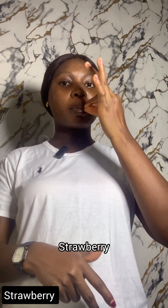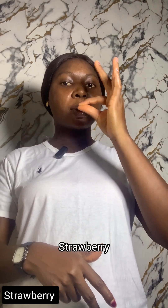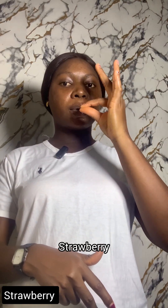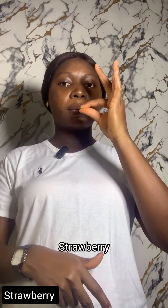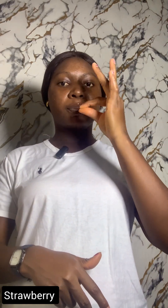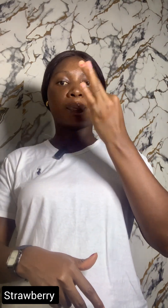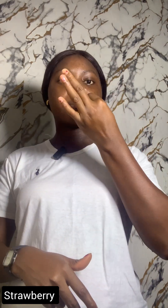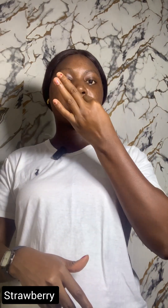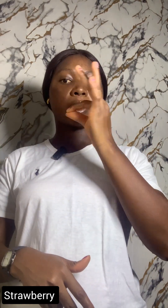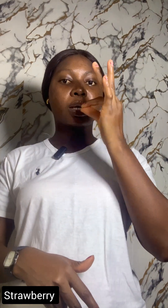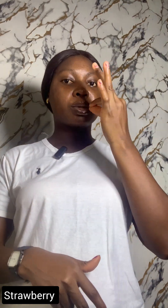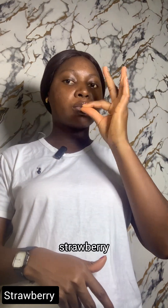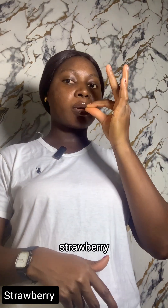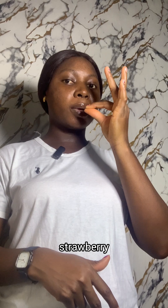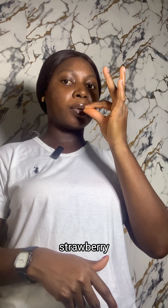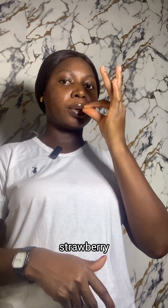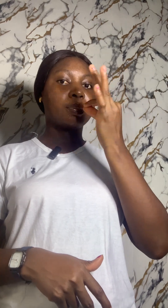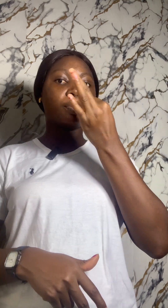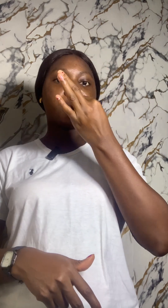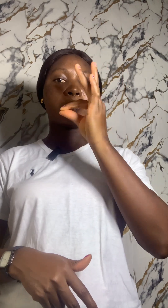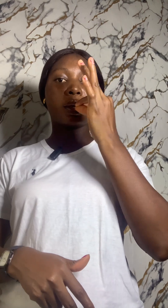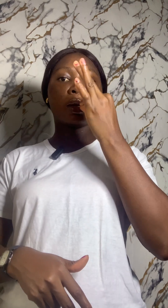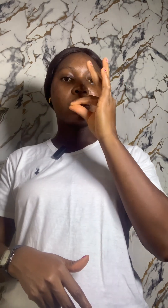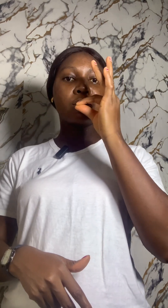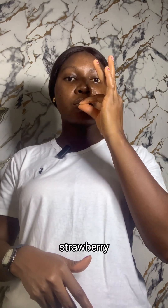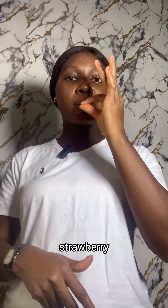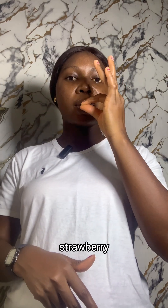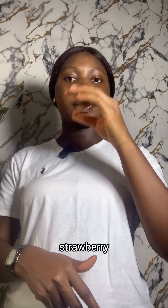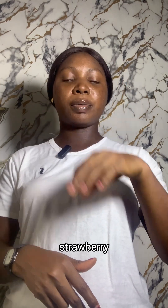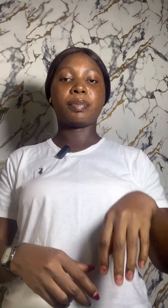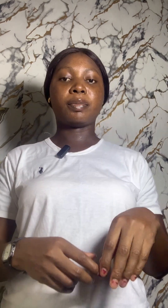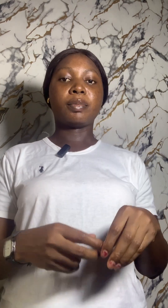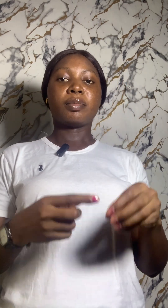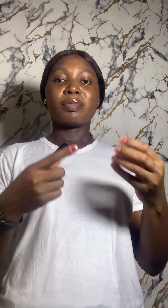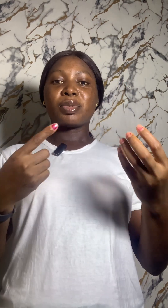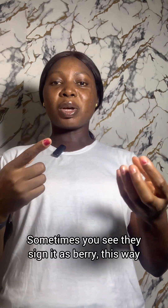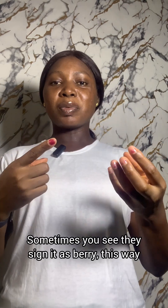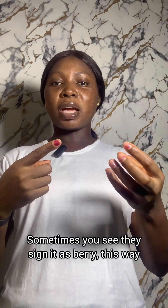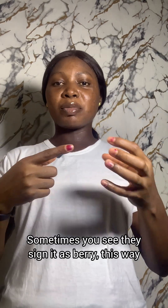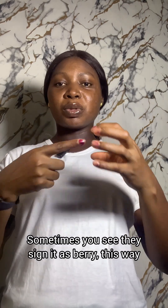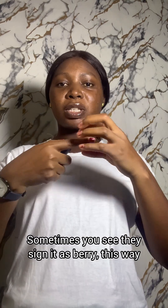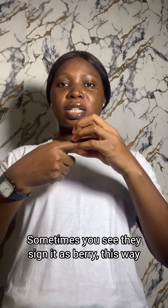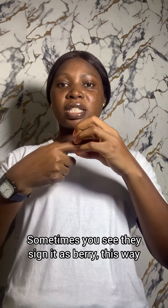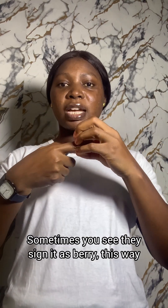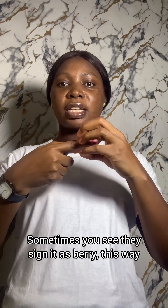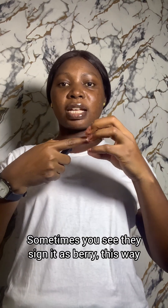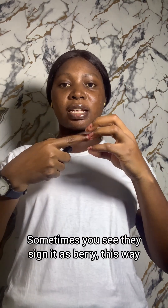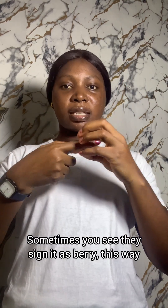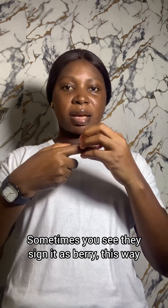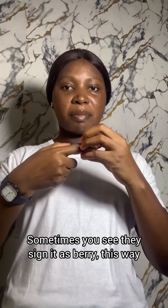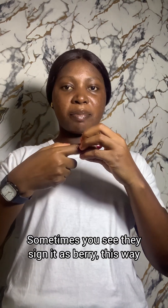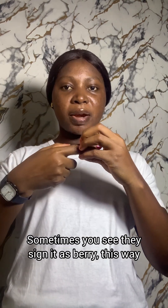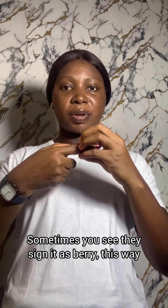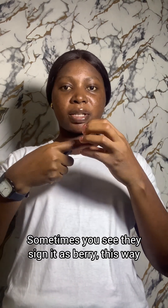Strawberry, strawberry, strawberry. Sometimes you see they sign it as berry this